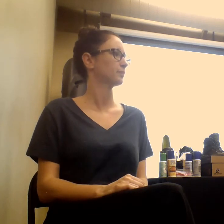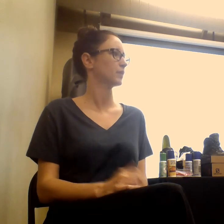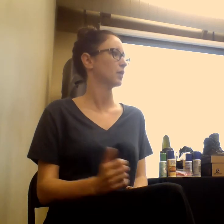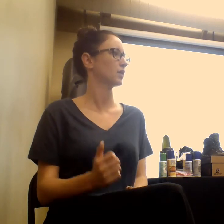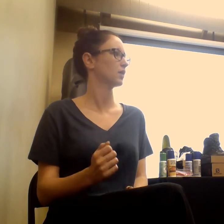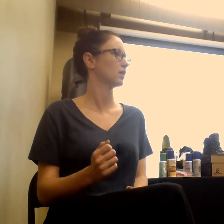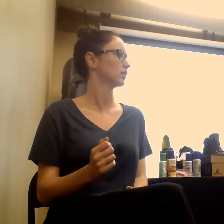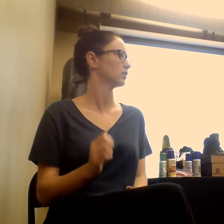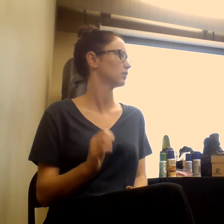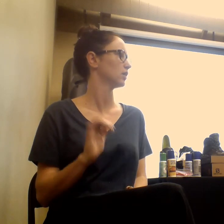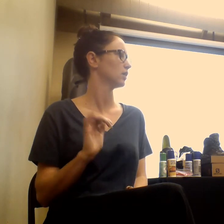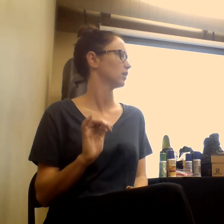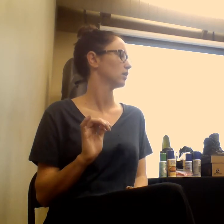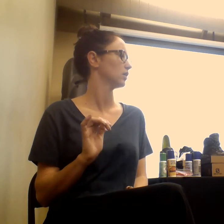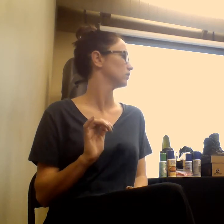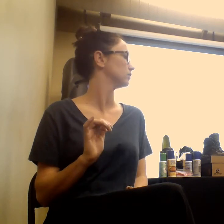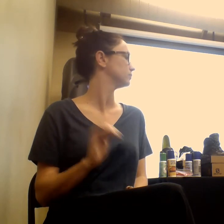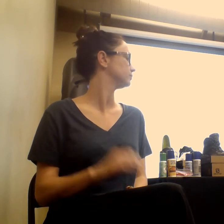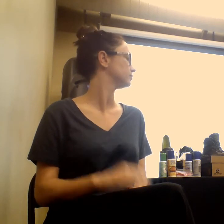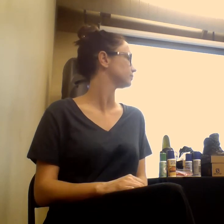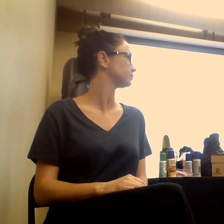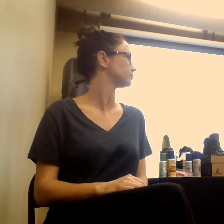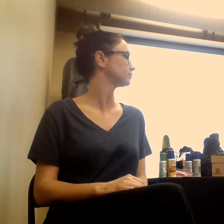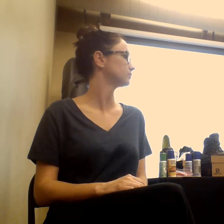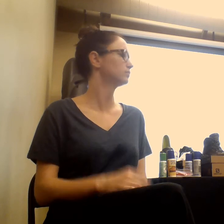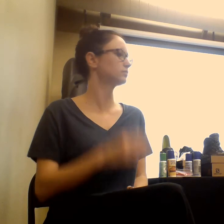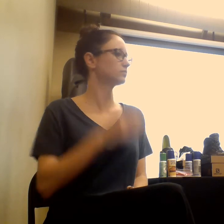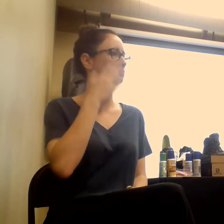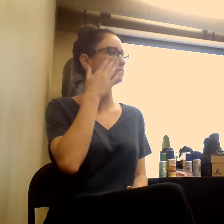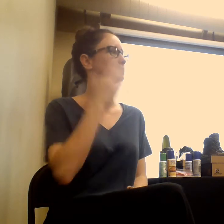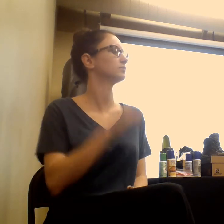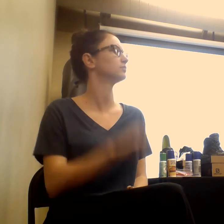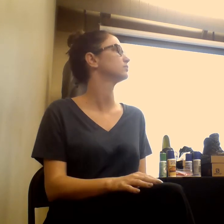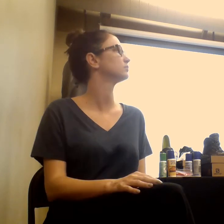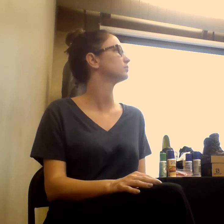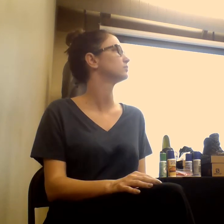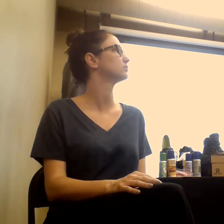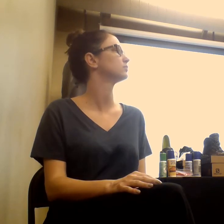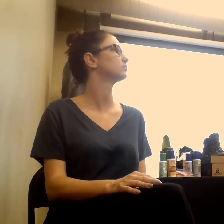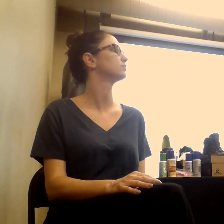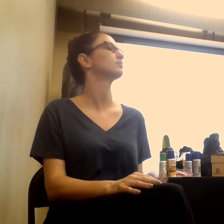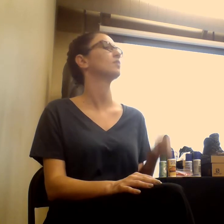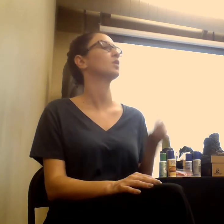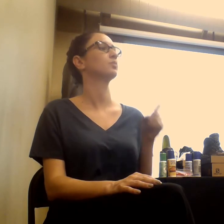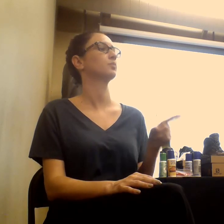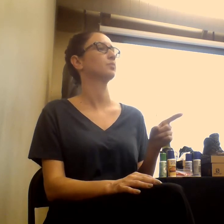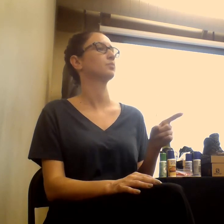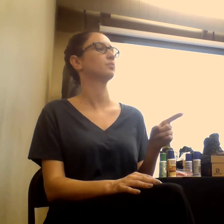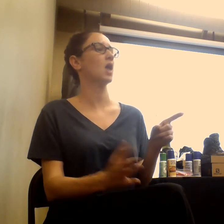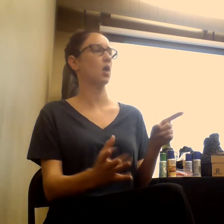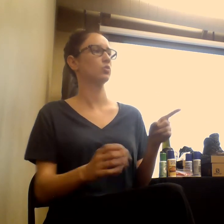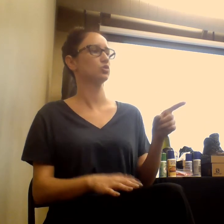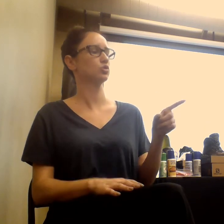All right. So, give us, I want you to give me in just a